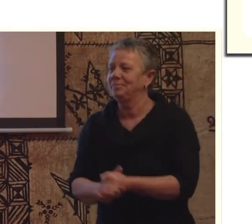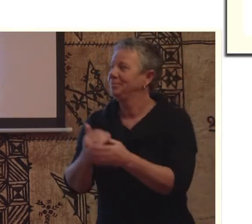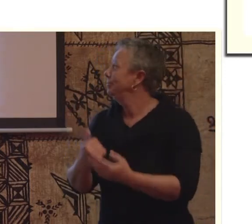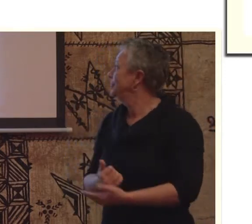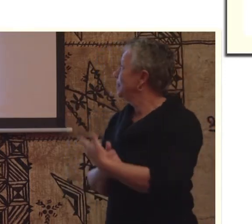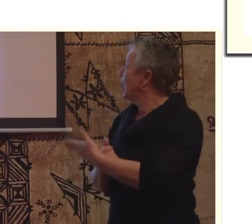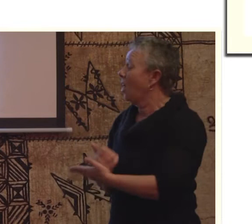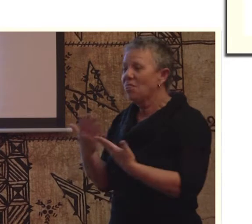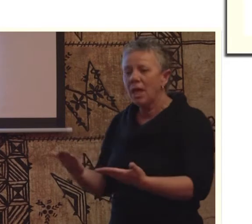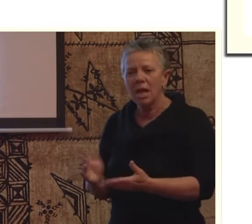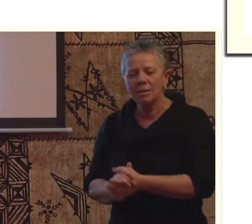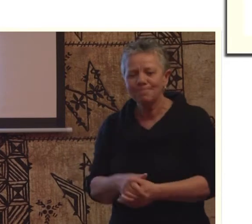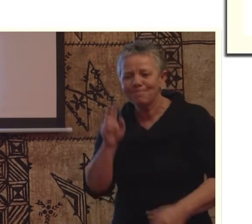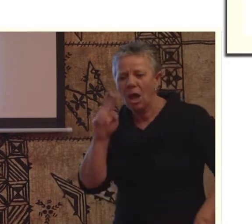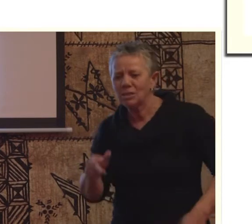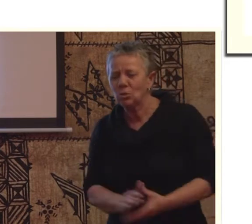saw the beauty of